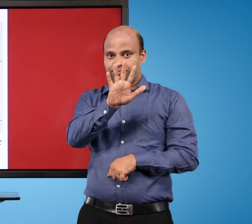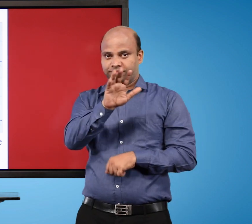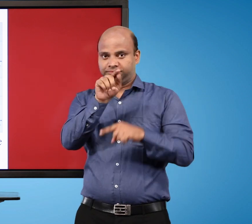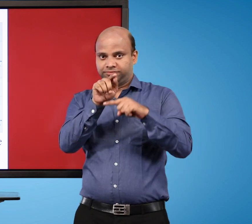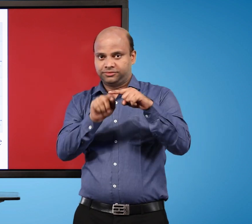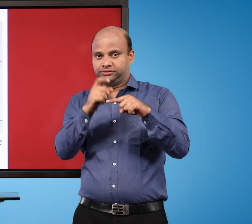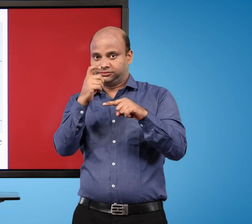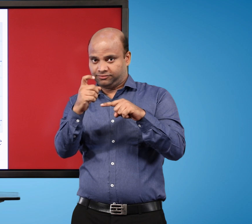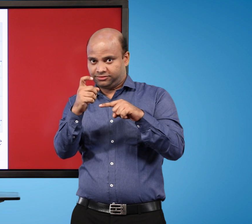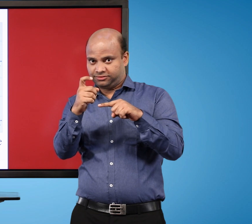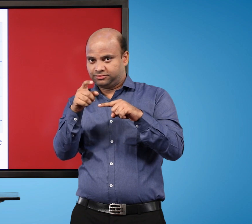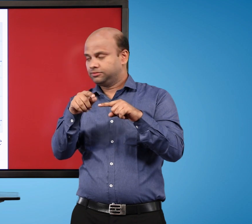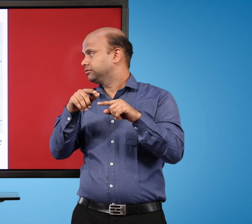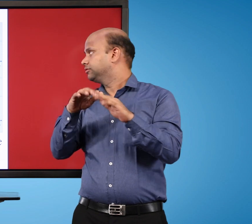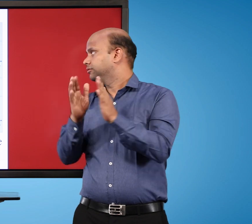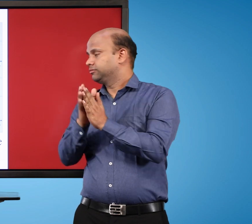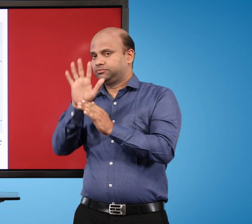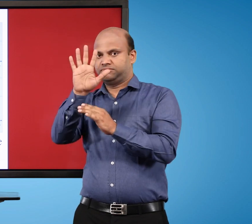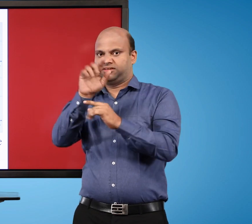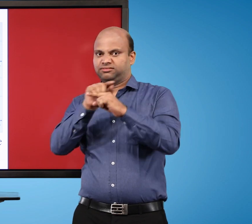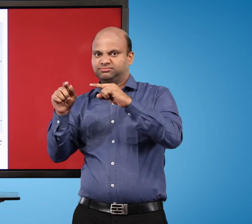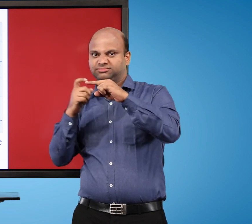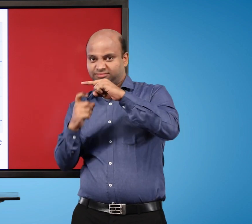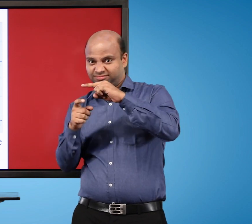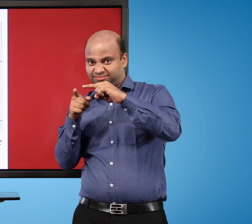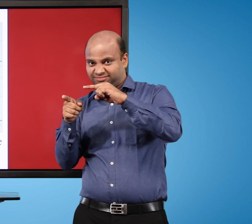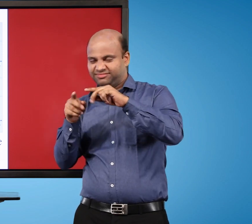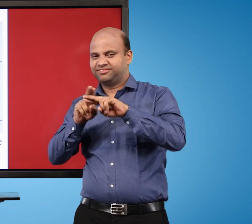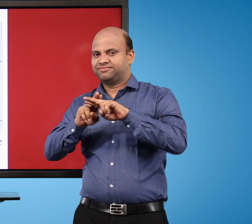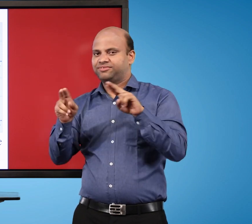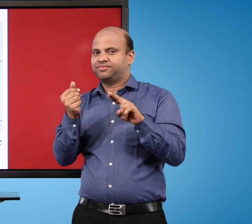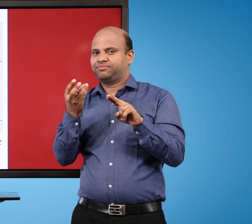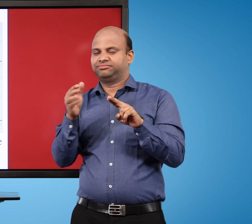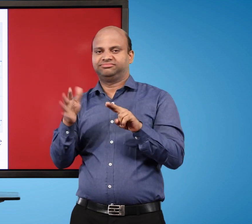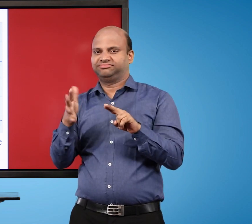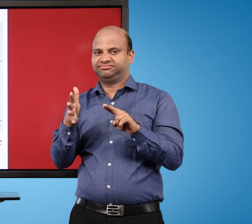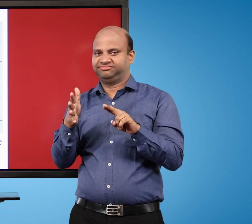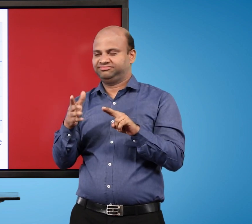5 divided by 7 is equal to 5 by 7, not a whole number.